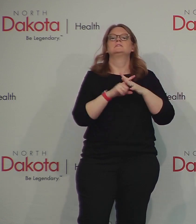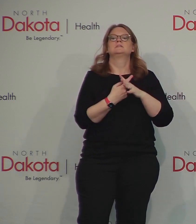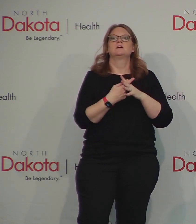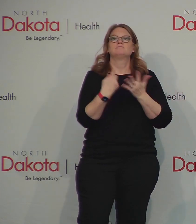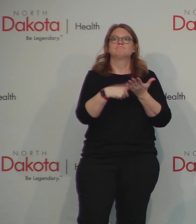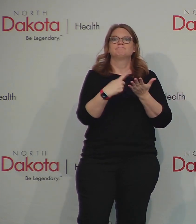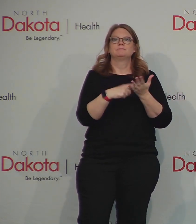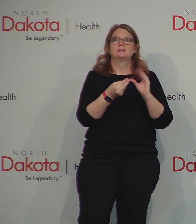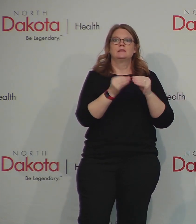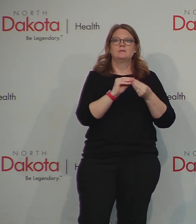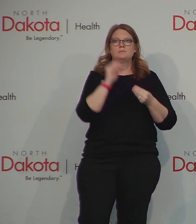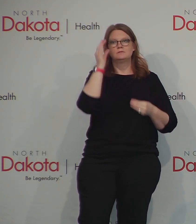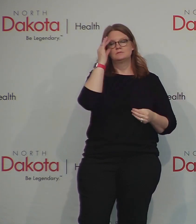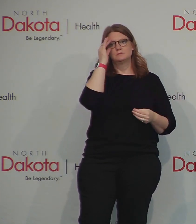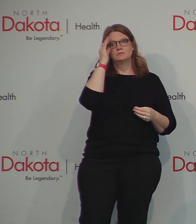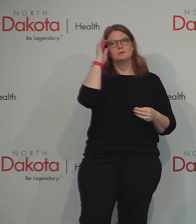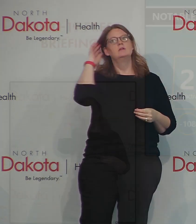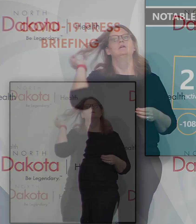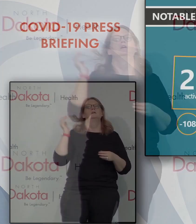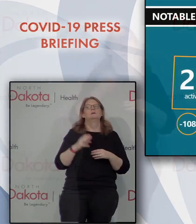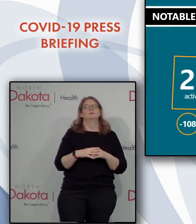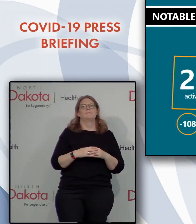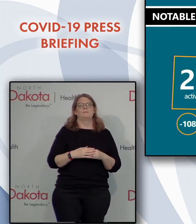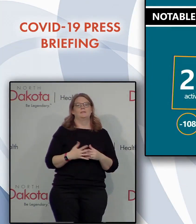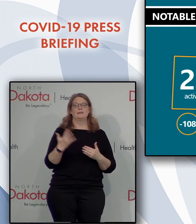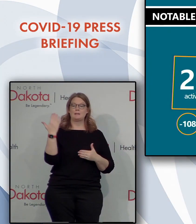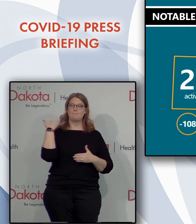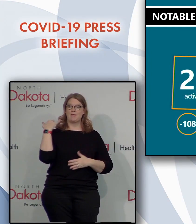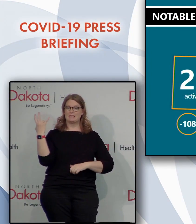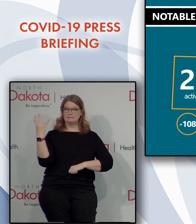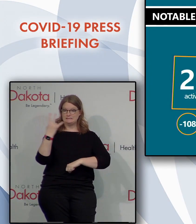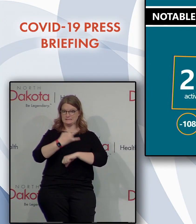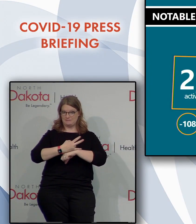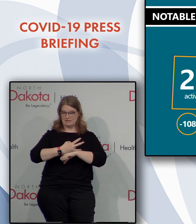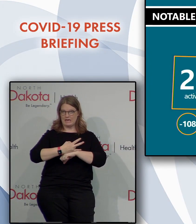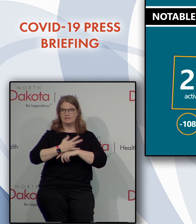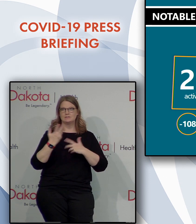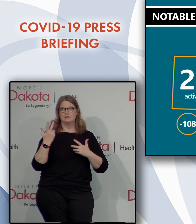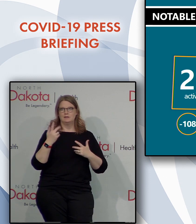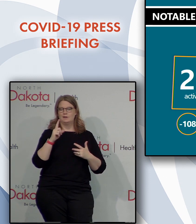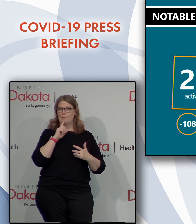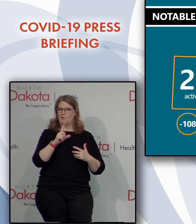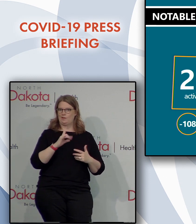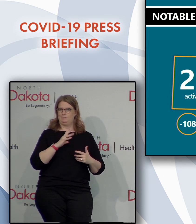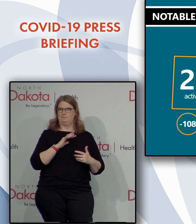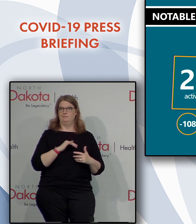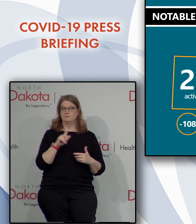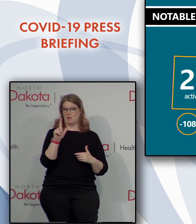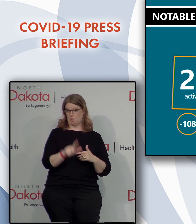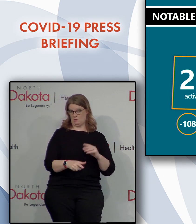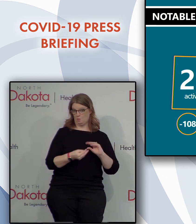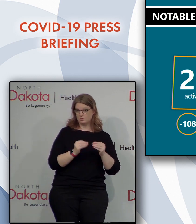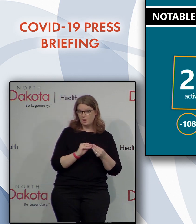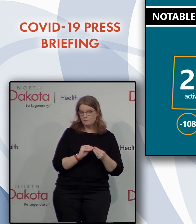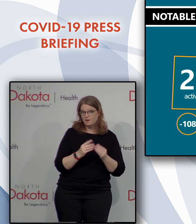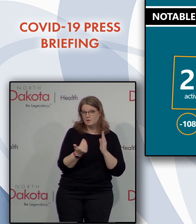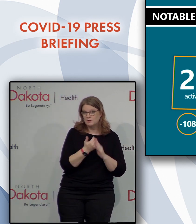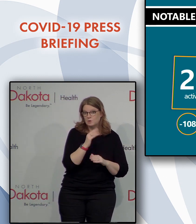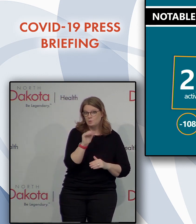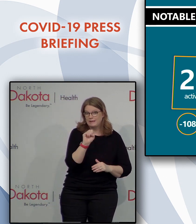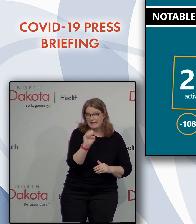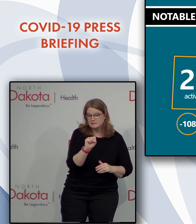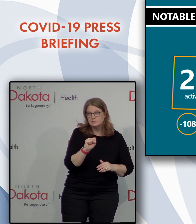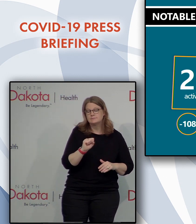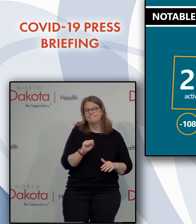numbers. In the past 7 days, it's fun to report a low number in terms of new cases. It's